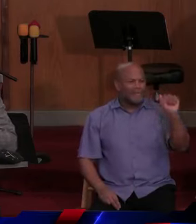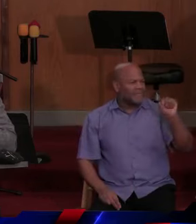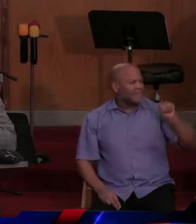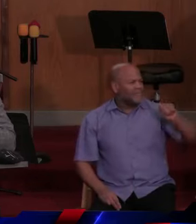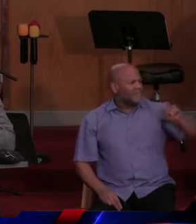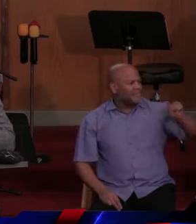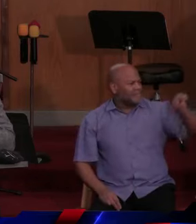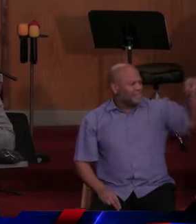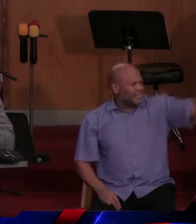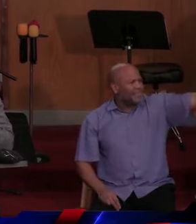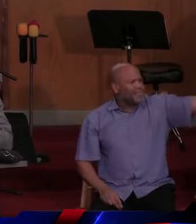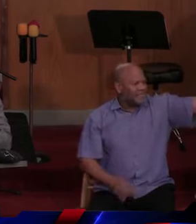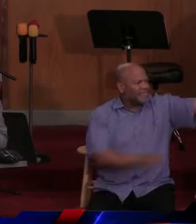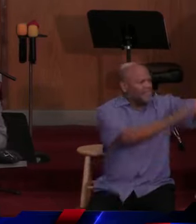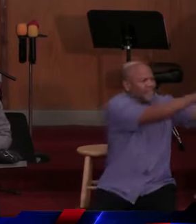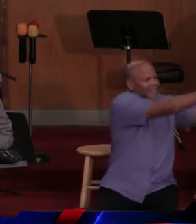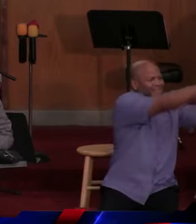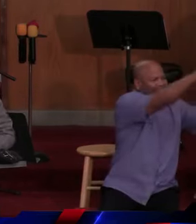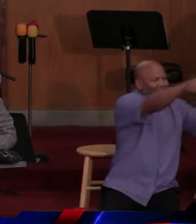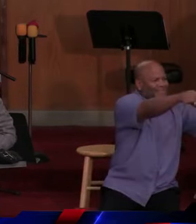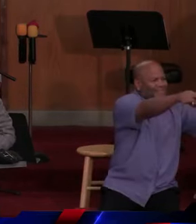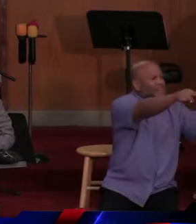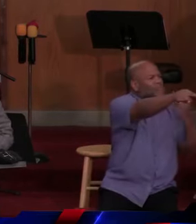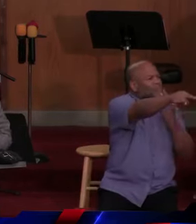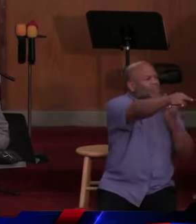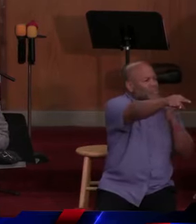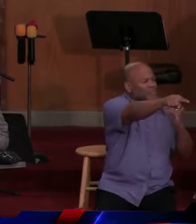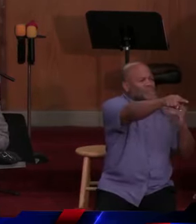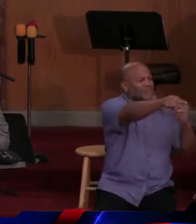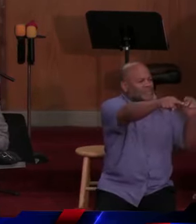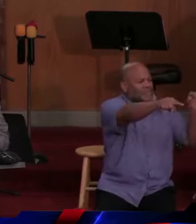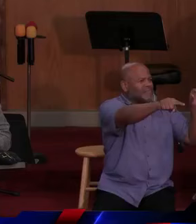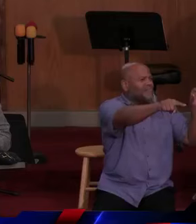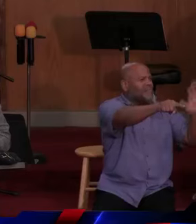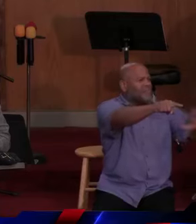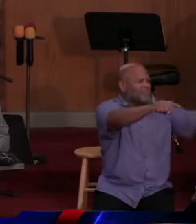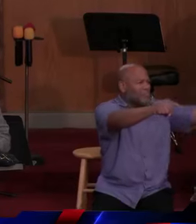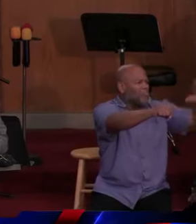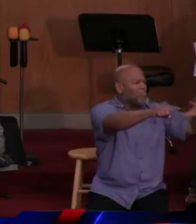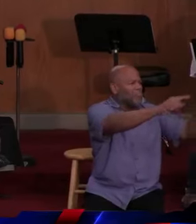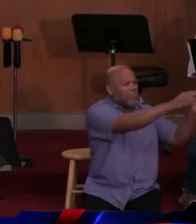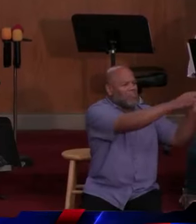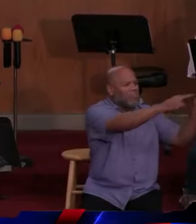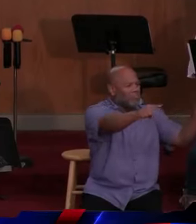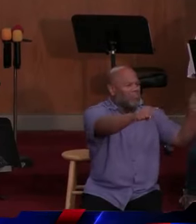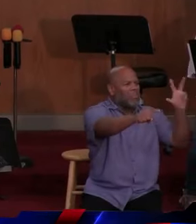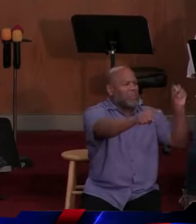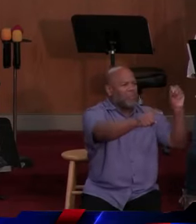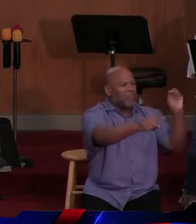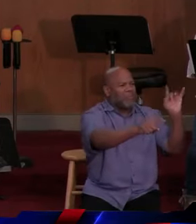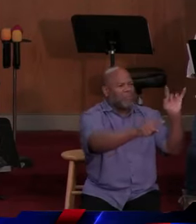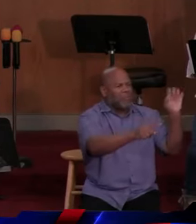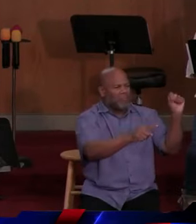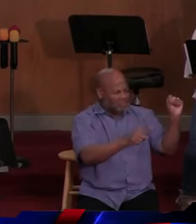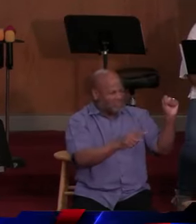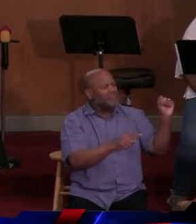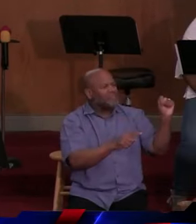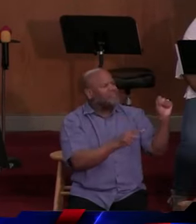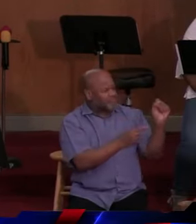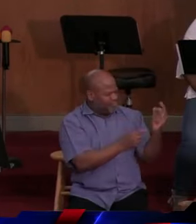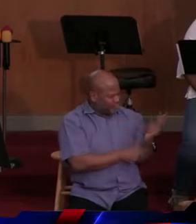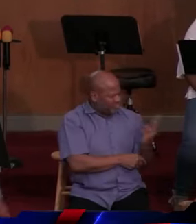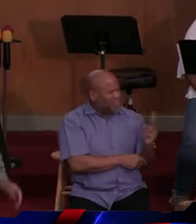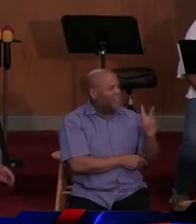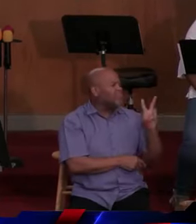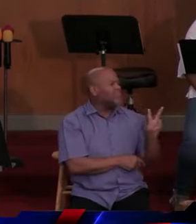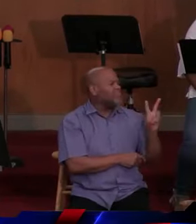about 70 furlongs. And they had talked together all of the things that had happened. And it came